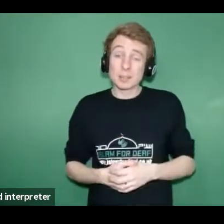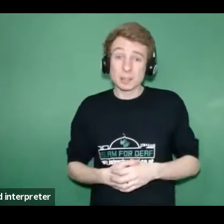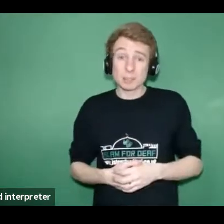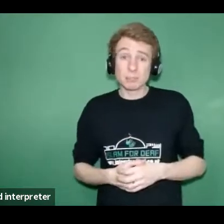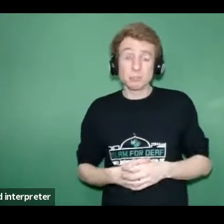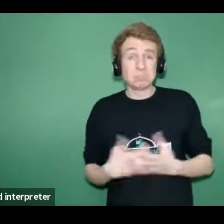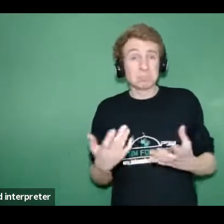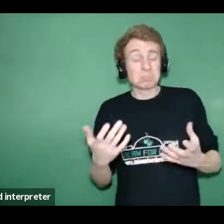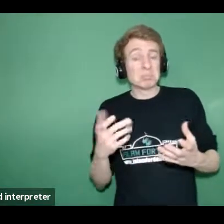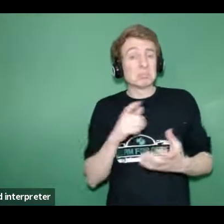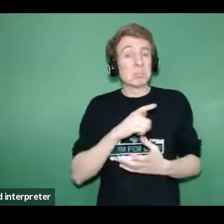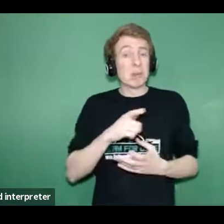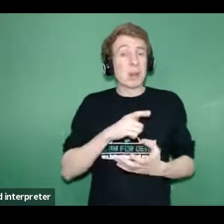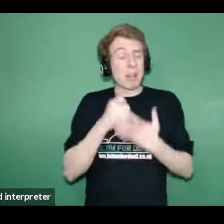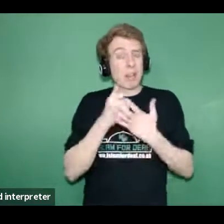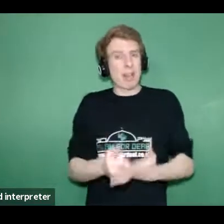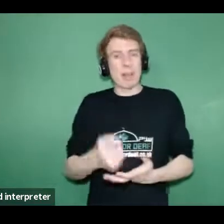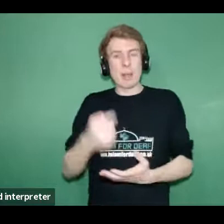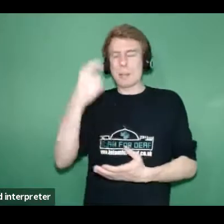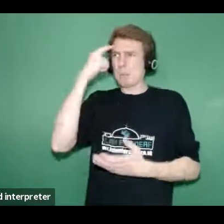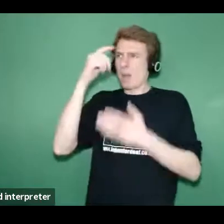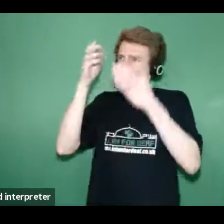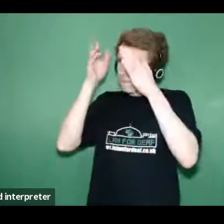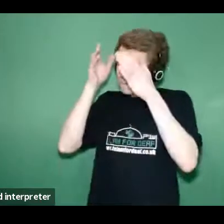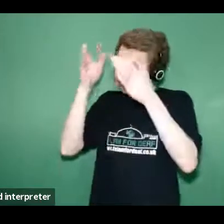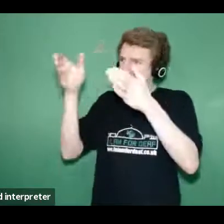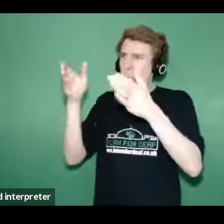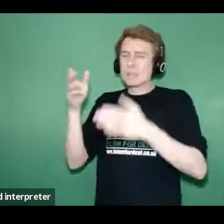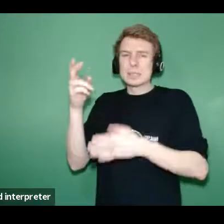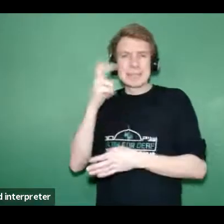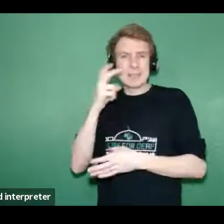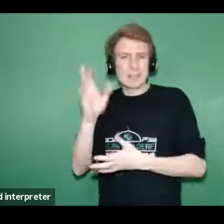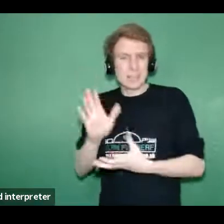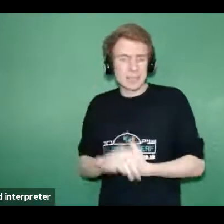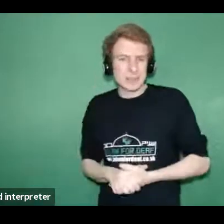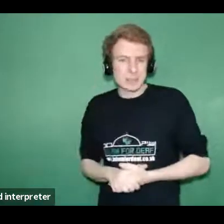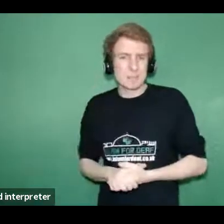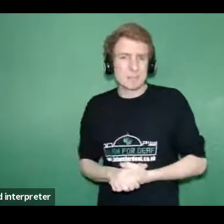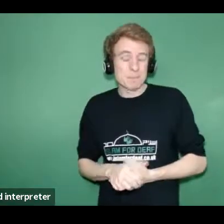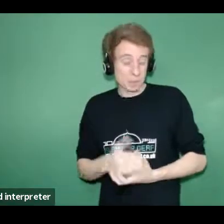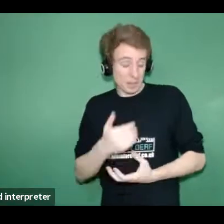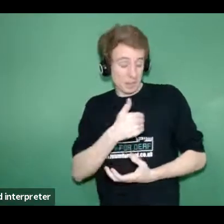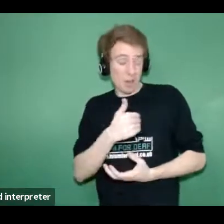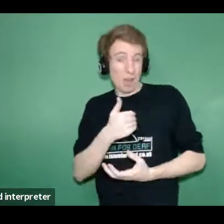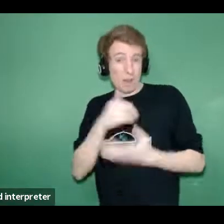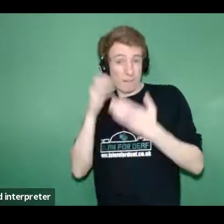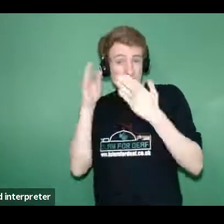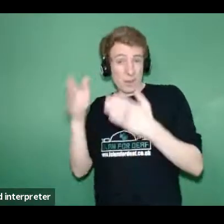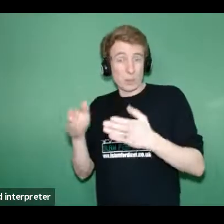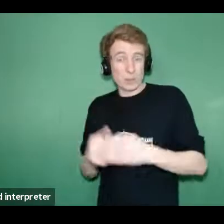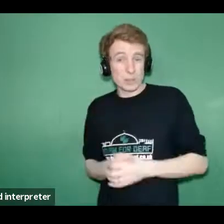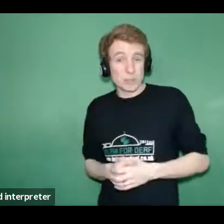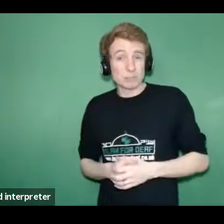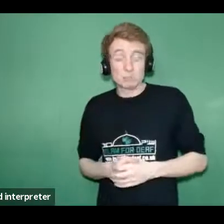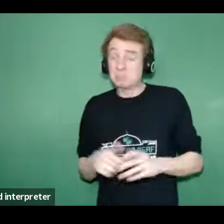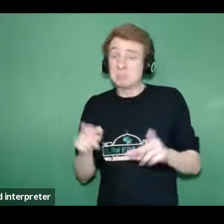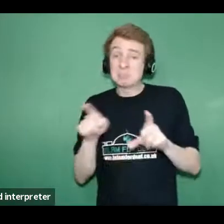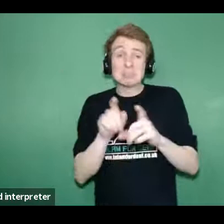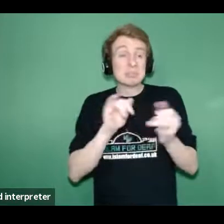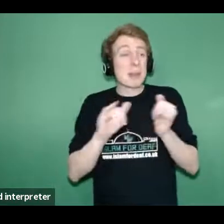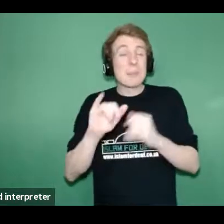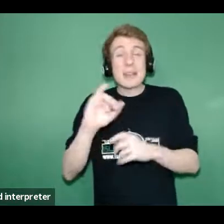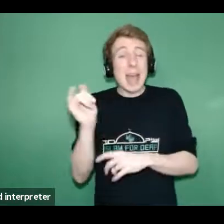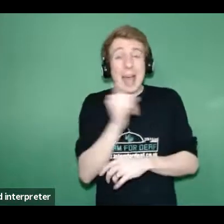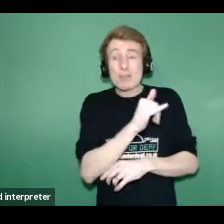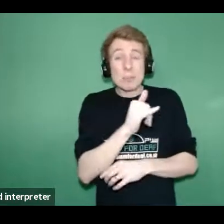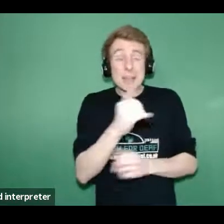stand with an attentive mind and an attentive heart. And this is even the case if they don't understand Arabic. So